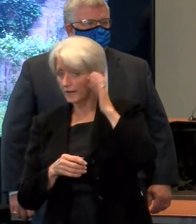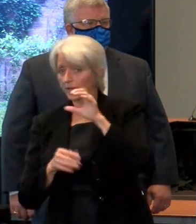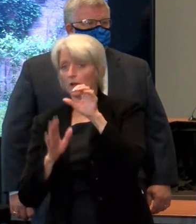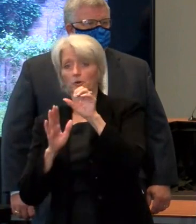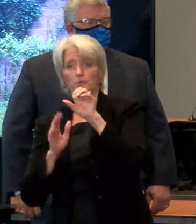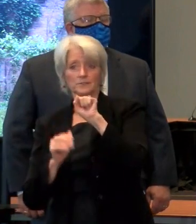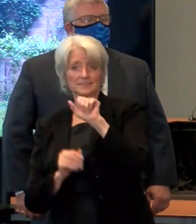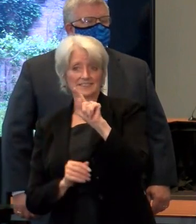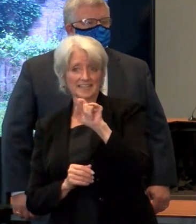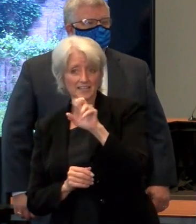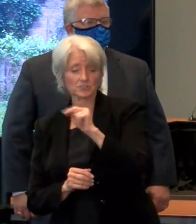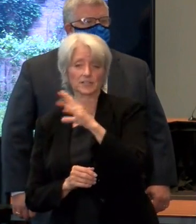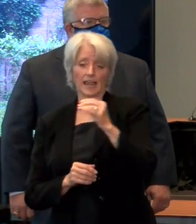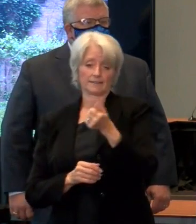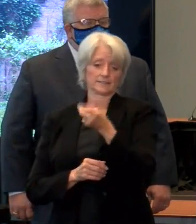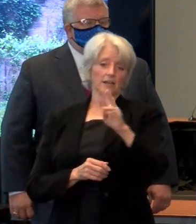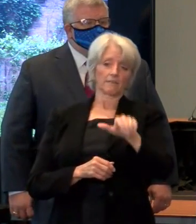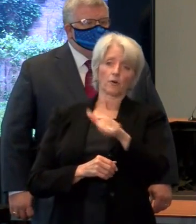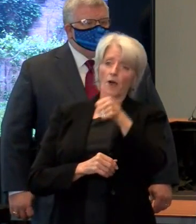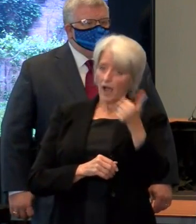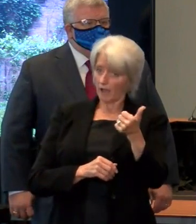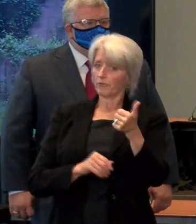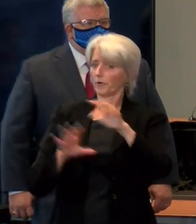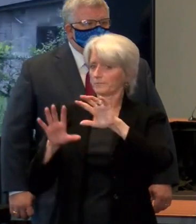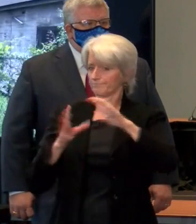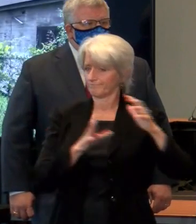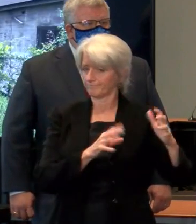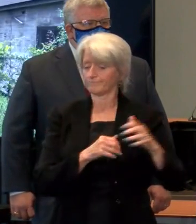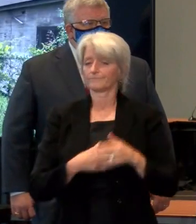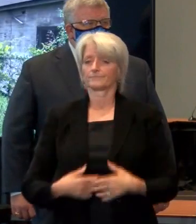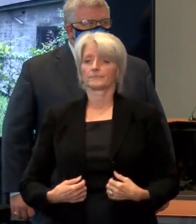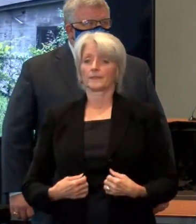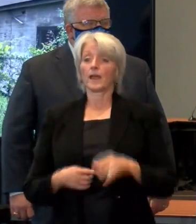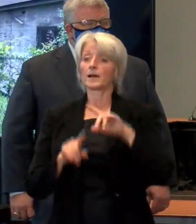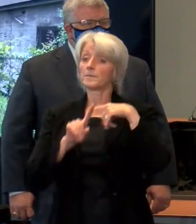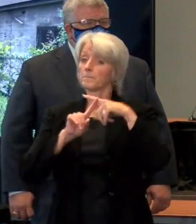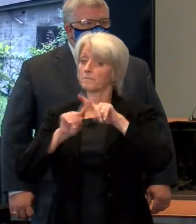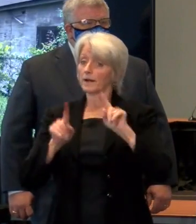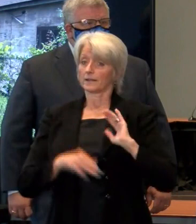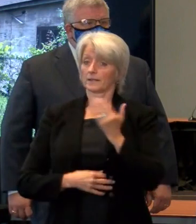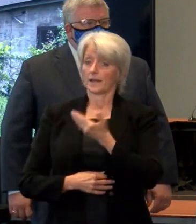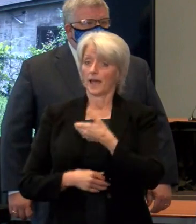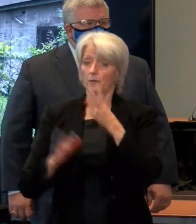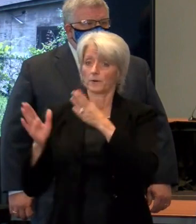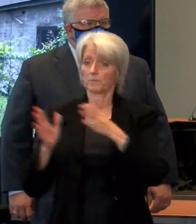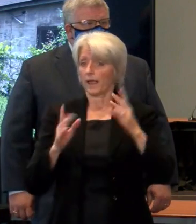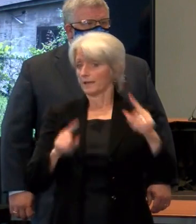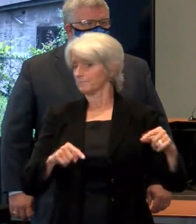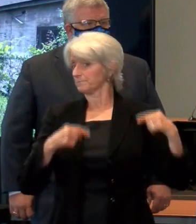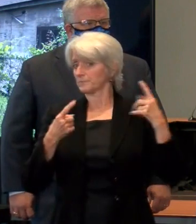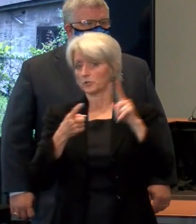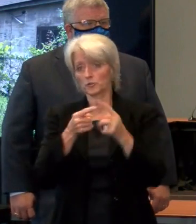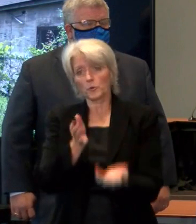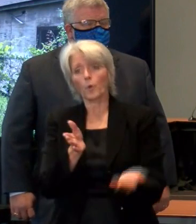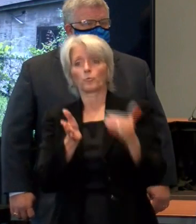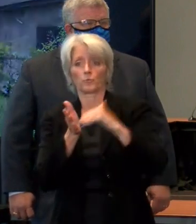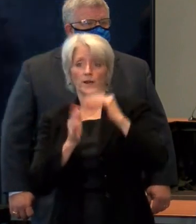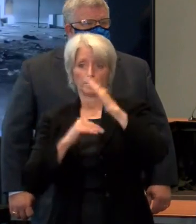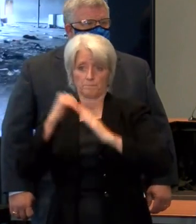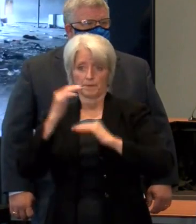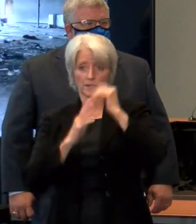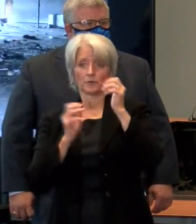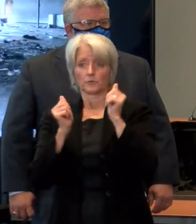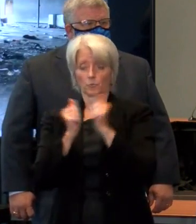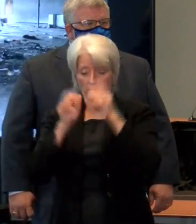KLRE, and several other units. However, our plans have always been to rebuild this center with a